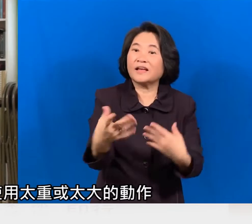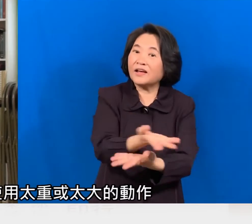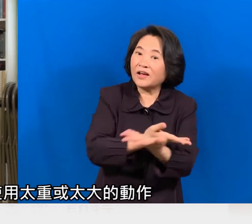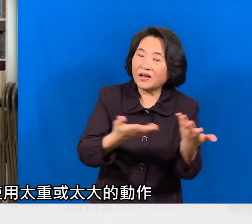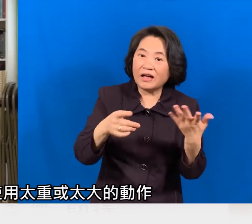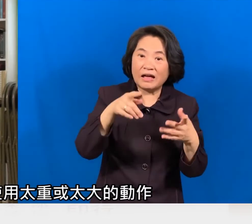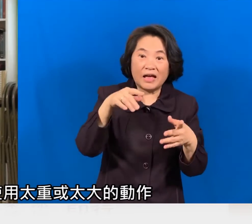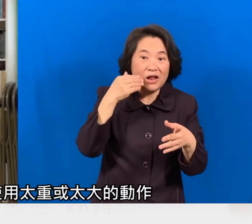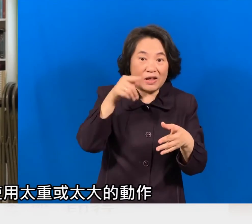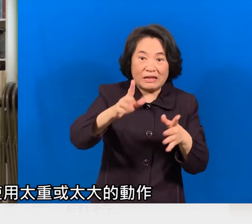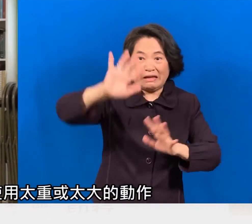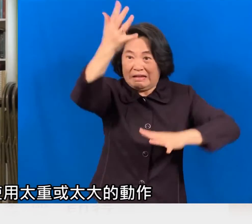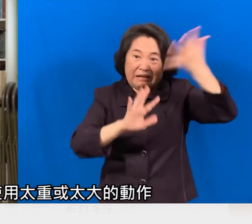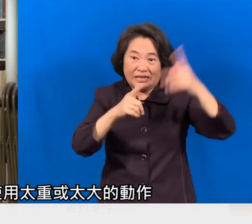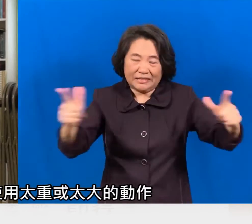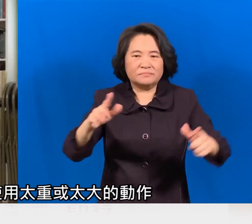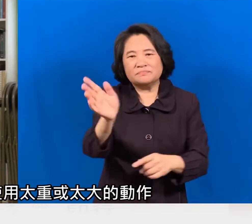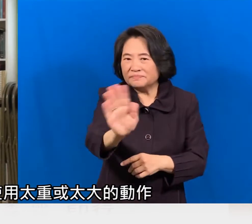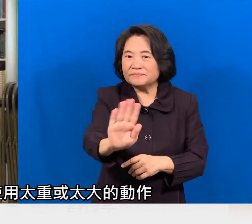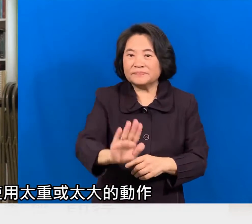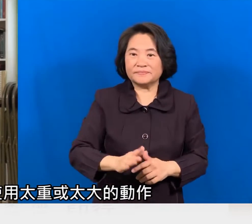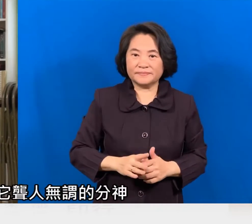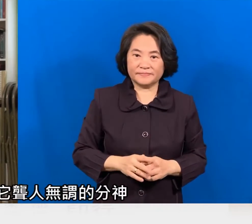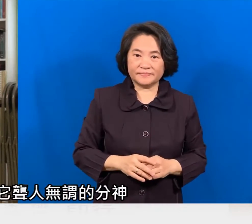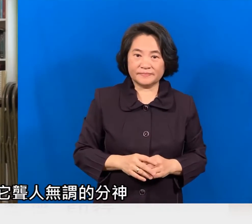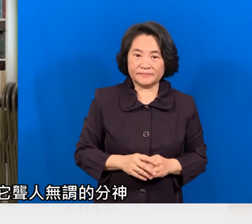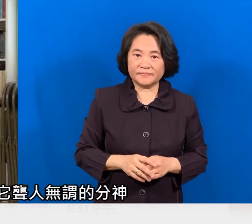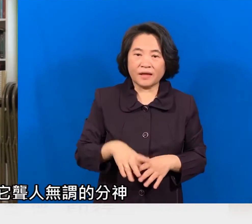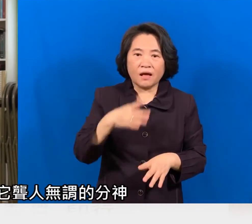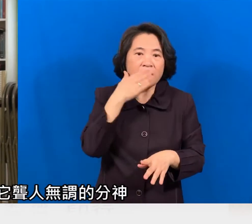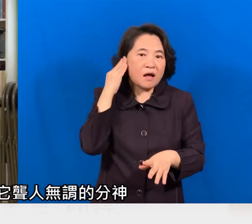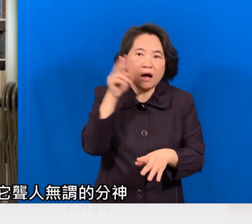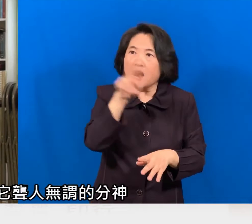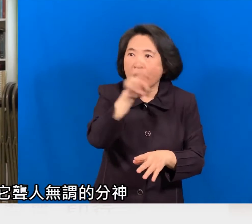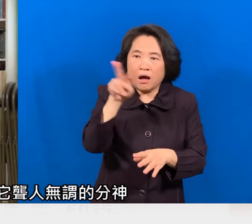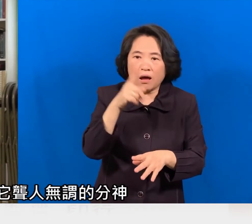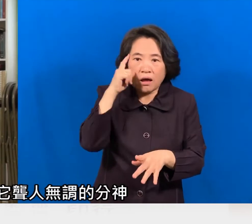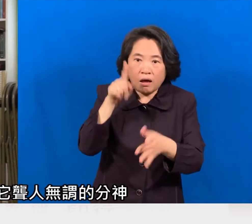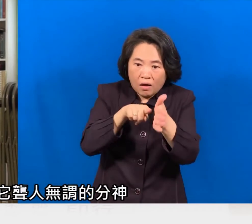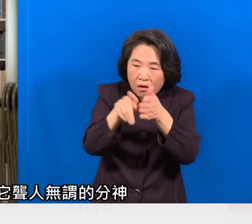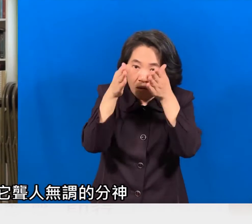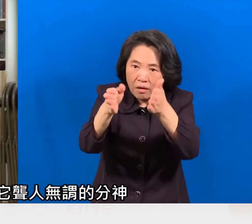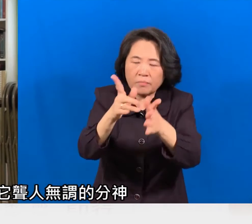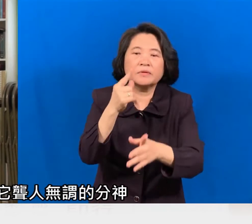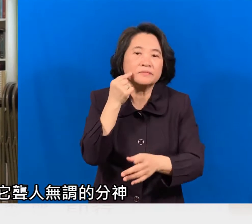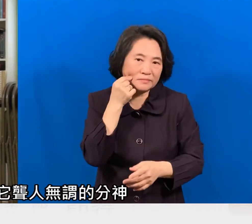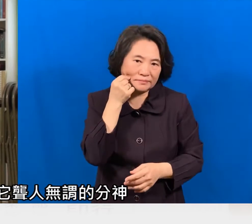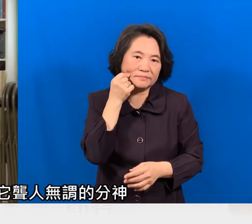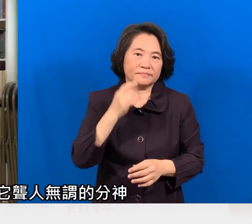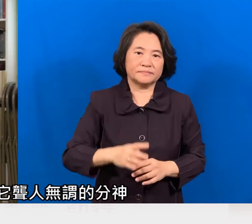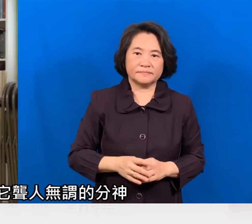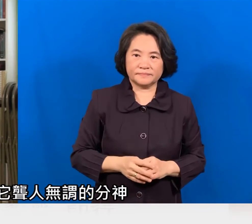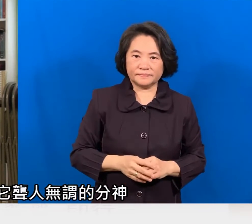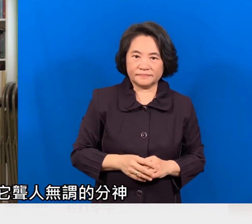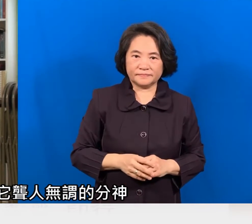should avoid as much as possible any large or heavy movements so as not to create any uncalled for distractions